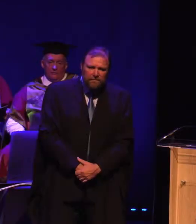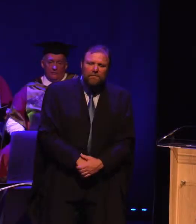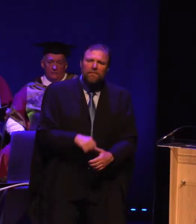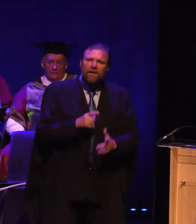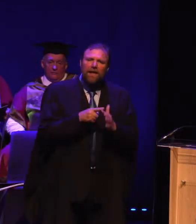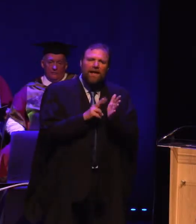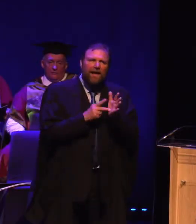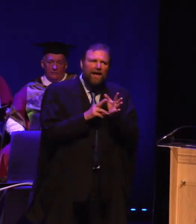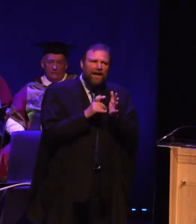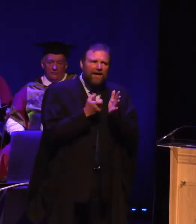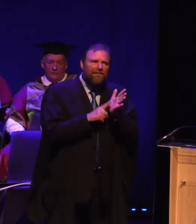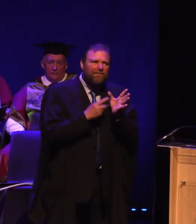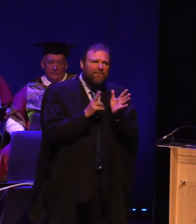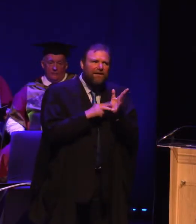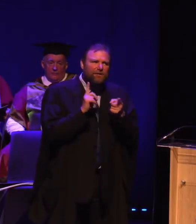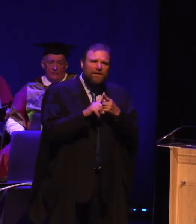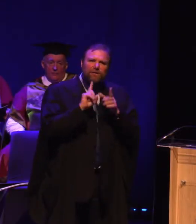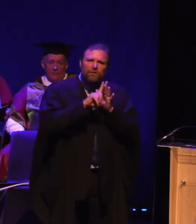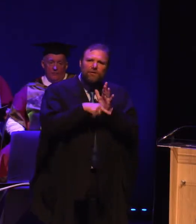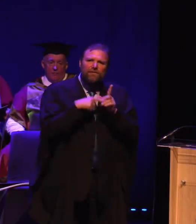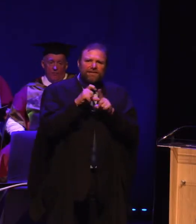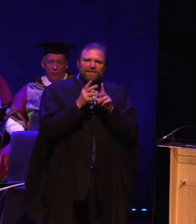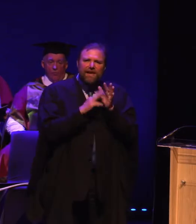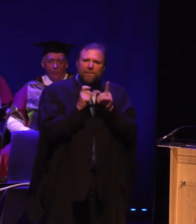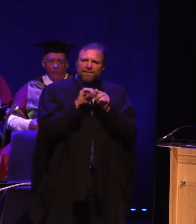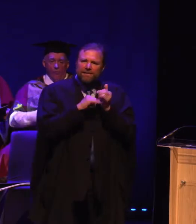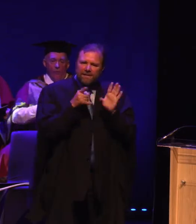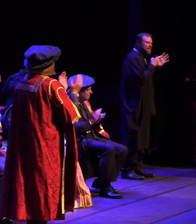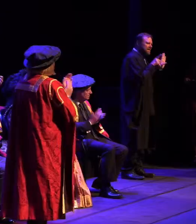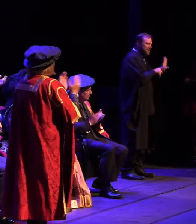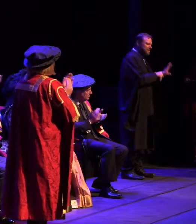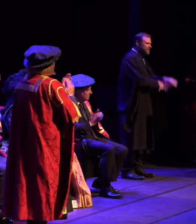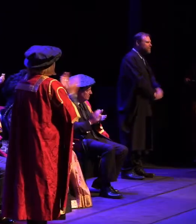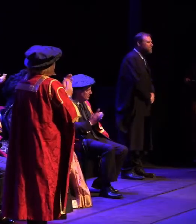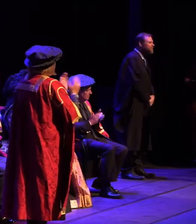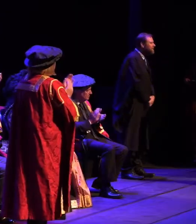Evangeline Estrella Josephine Jennings.